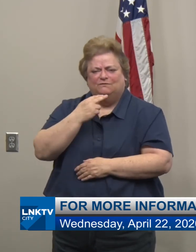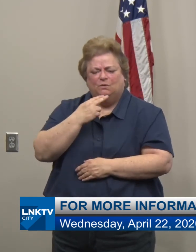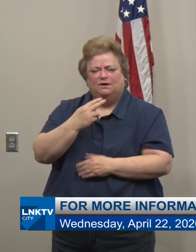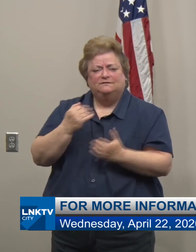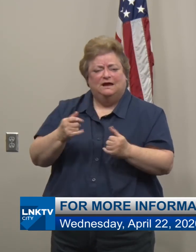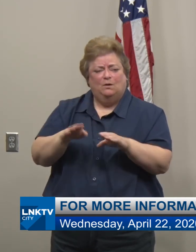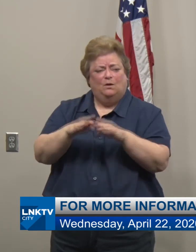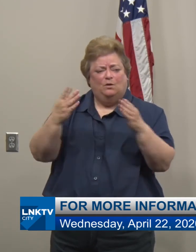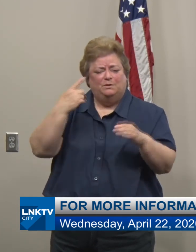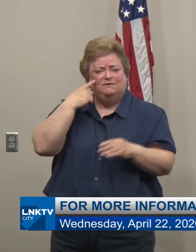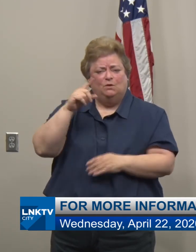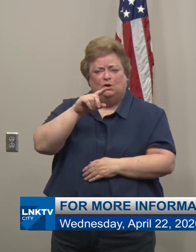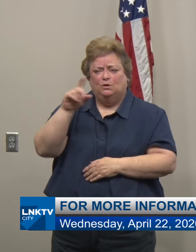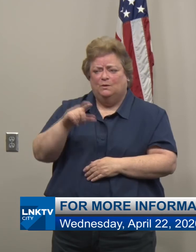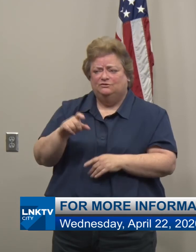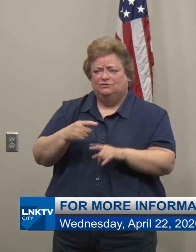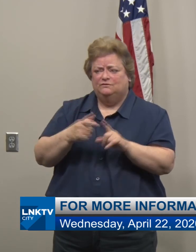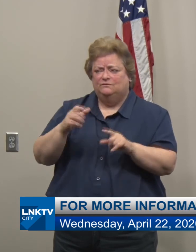to questions from the media.